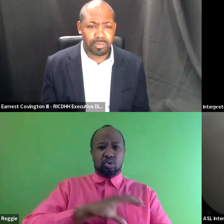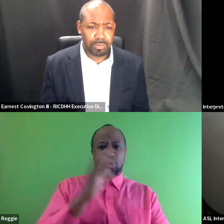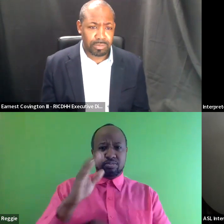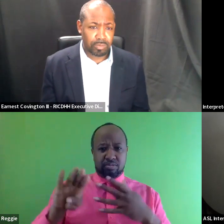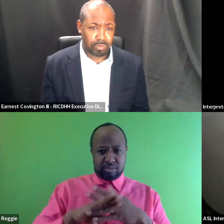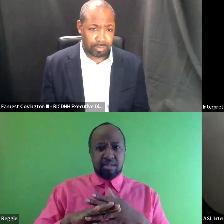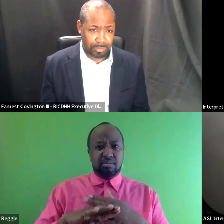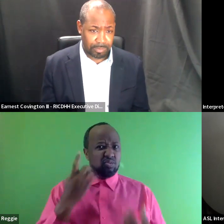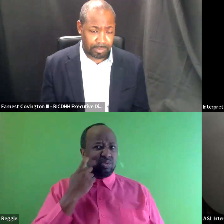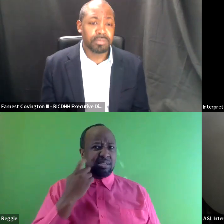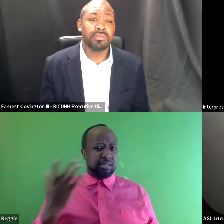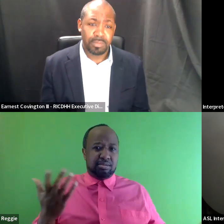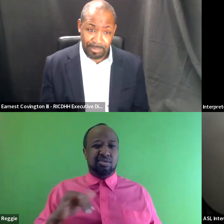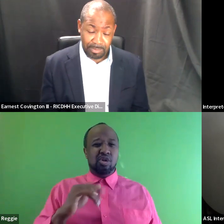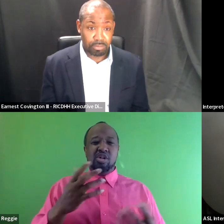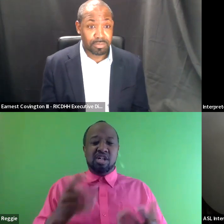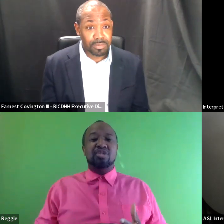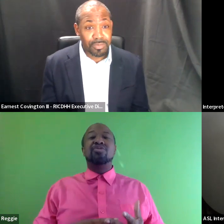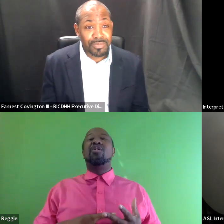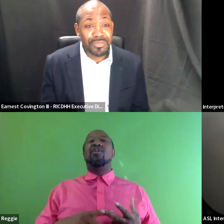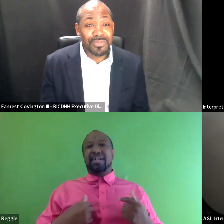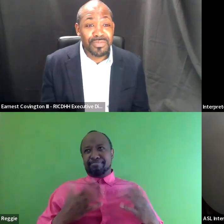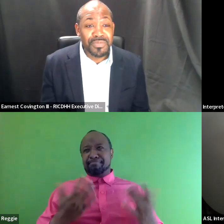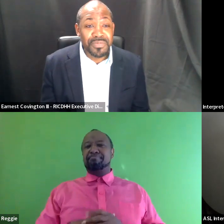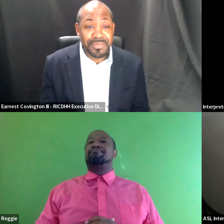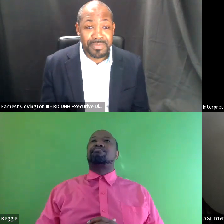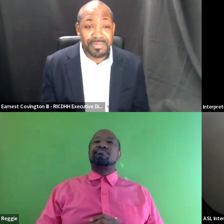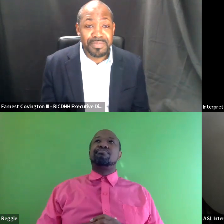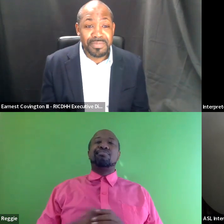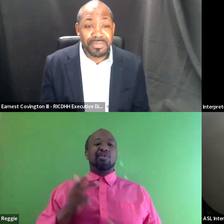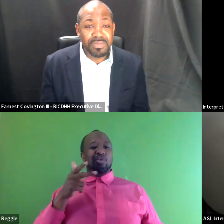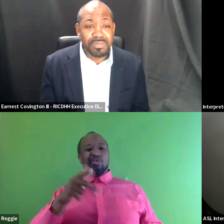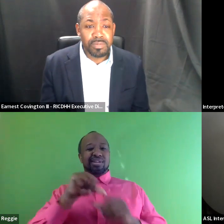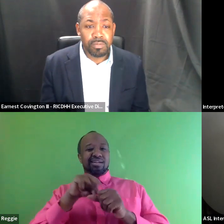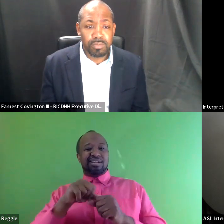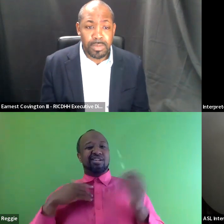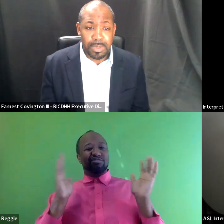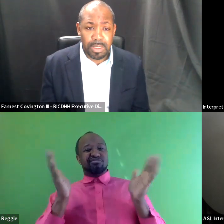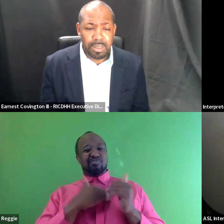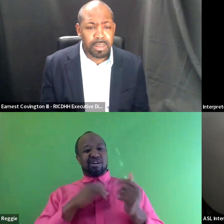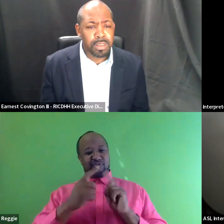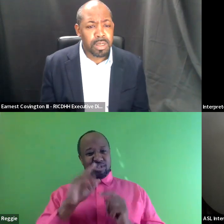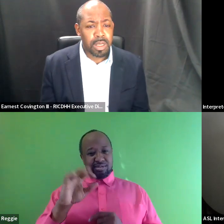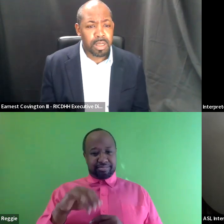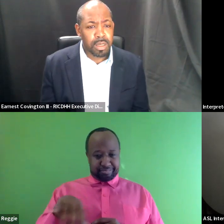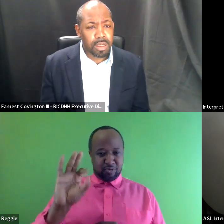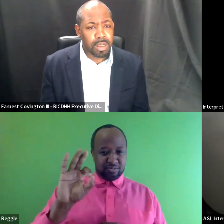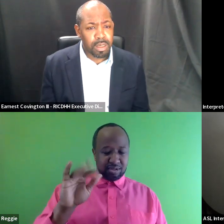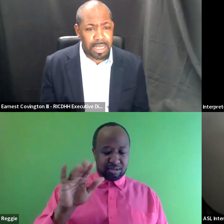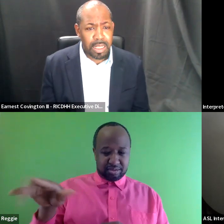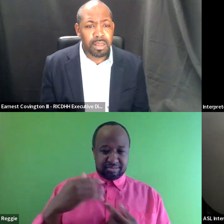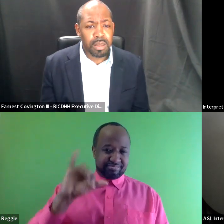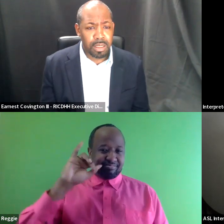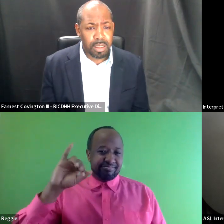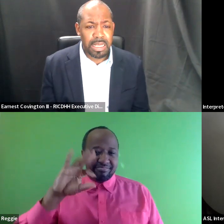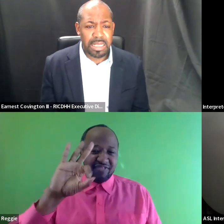had to do with gasoline, putting in gas. It was Christmas break, I think. And let me think. Yeah, so I pulled up to get gas. I'm